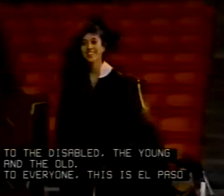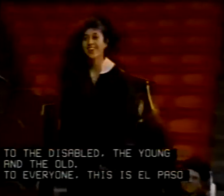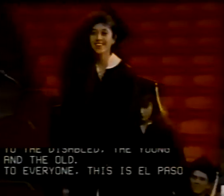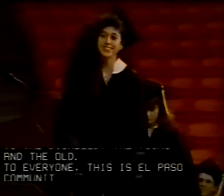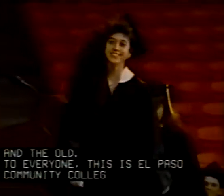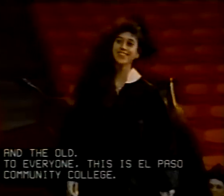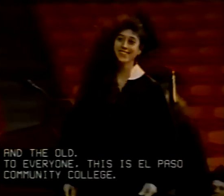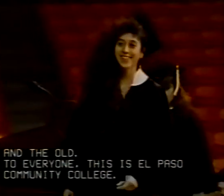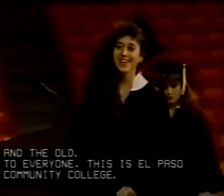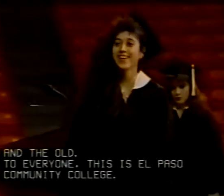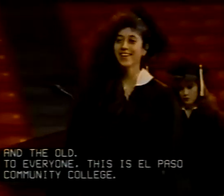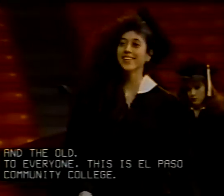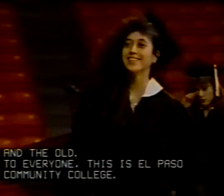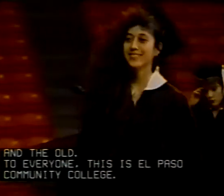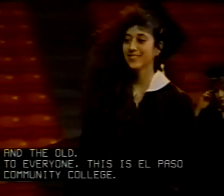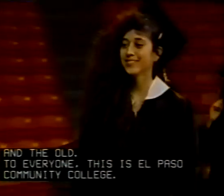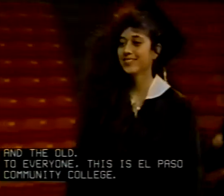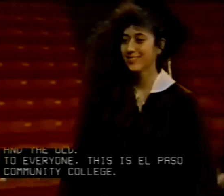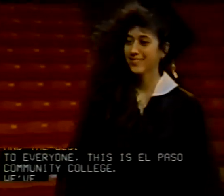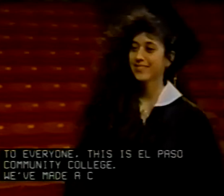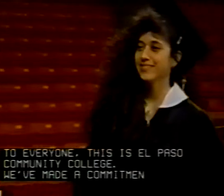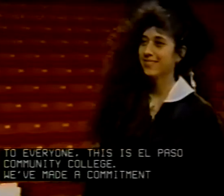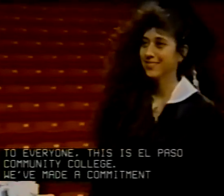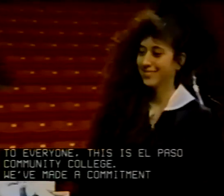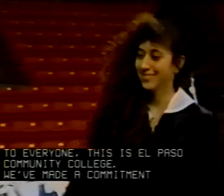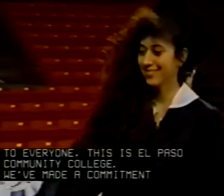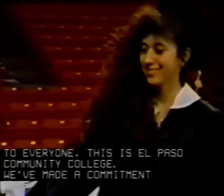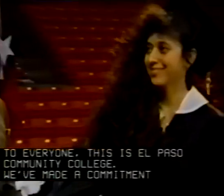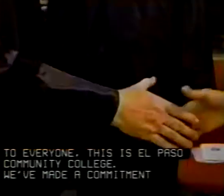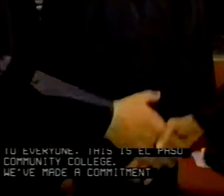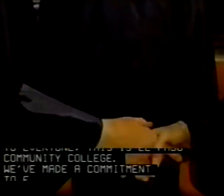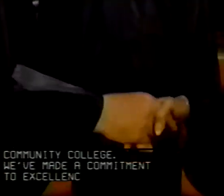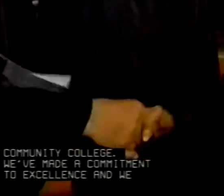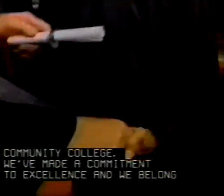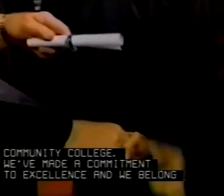College. We've made a commitment to excellence, and we belong to you.